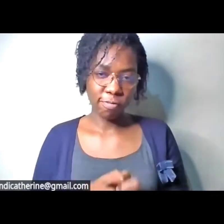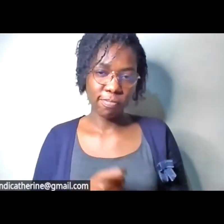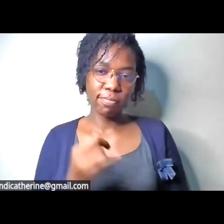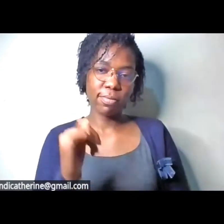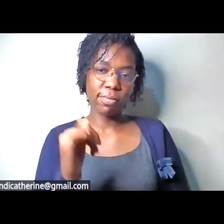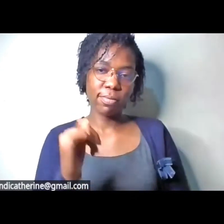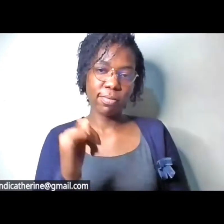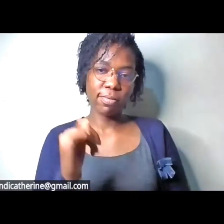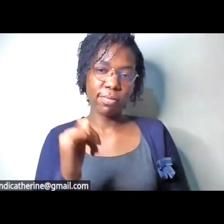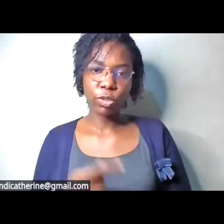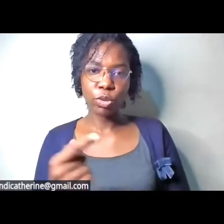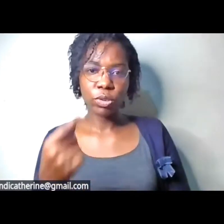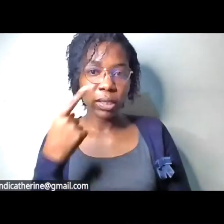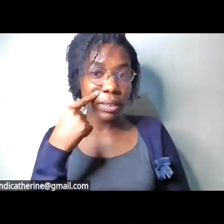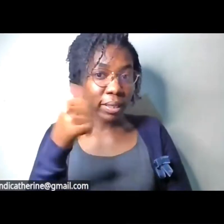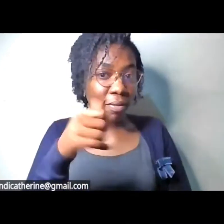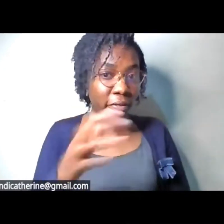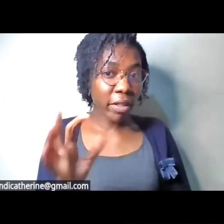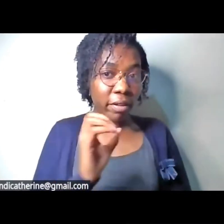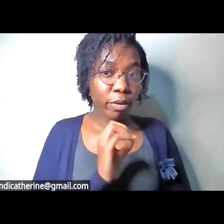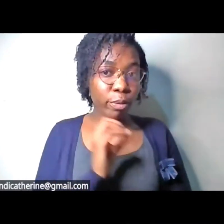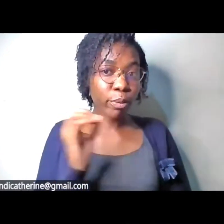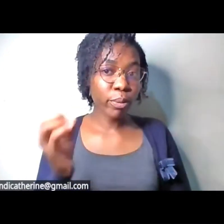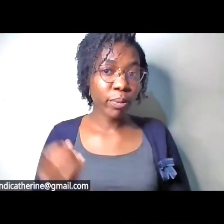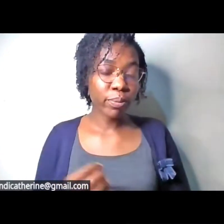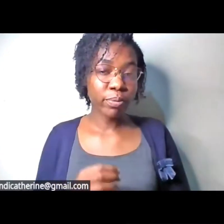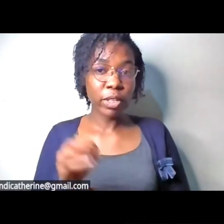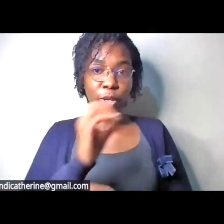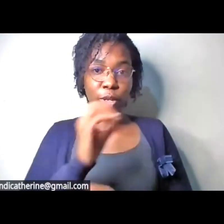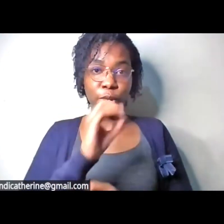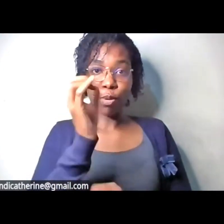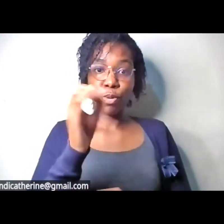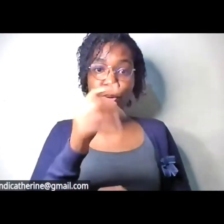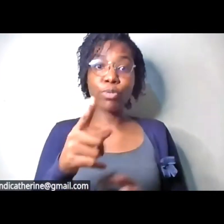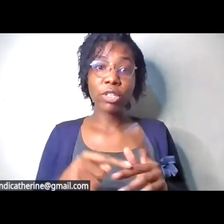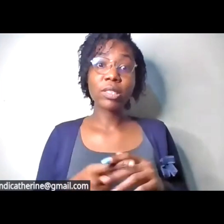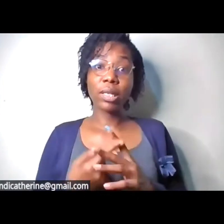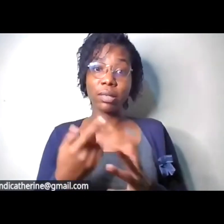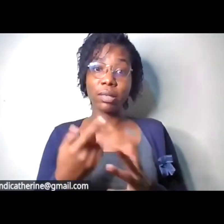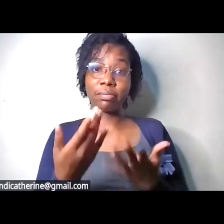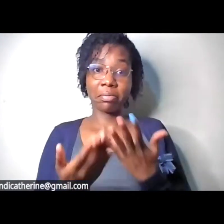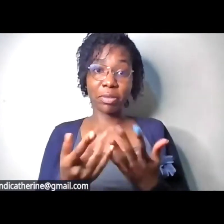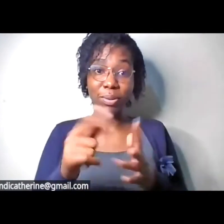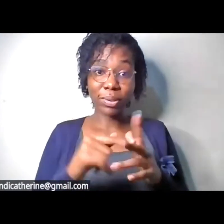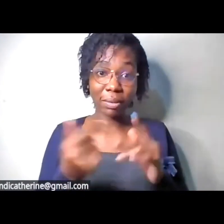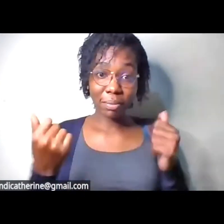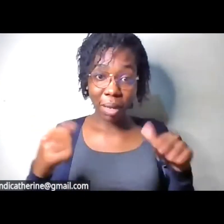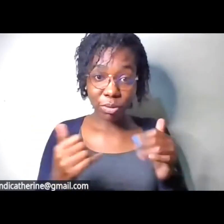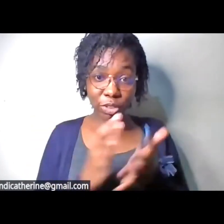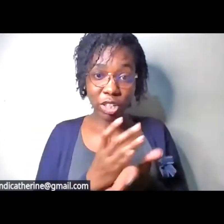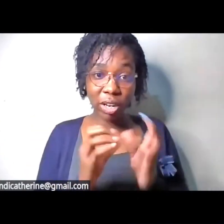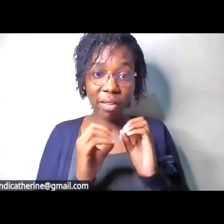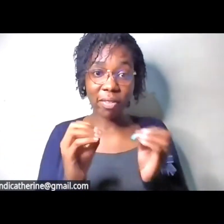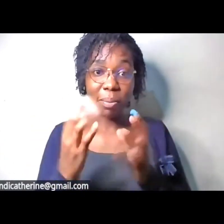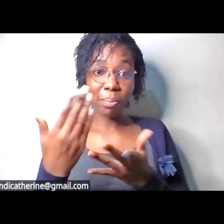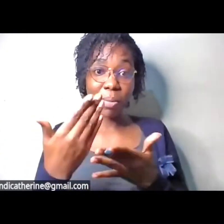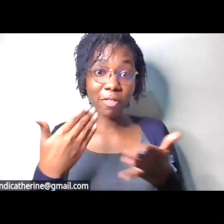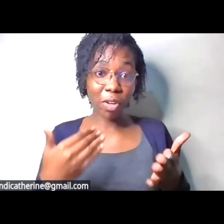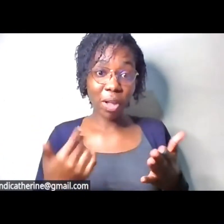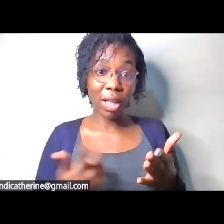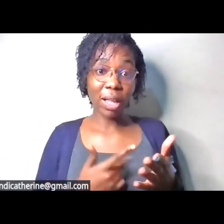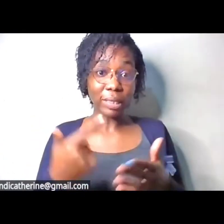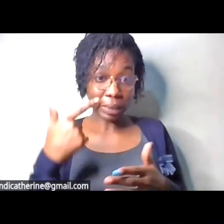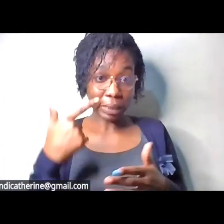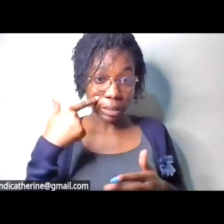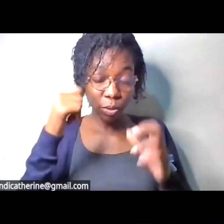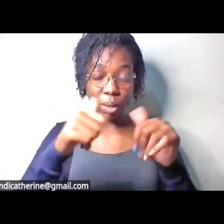able to see anything on your end, Grace? No, you can start sharing. I don't think you started sharing. We could see the screen, but it wasn't moving.